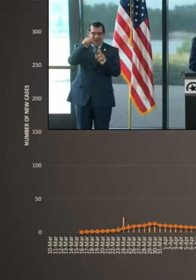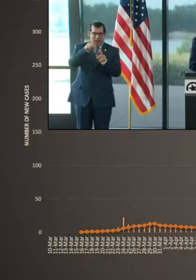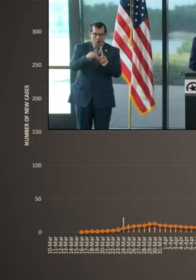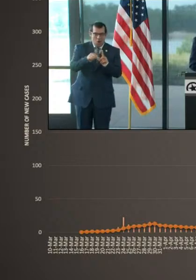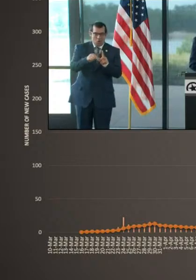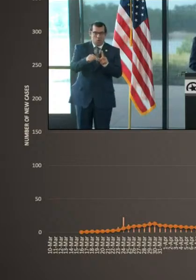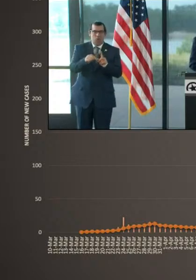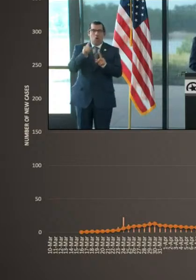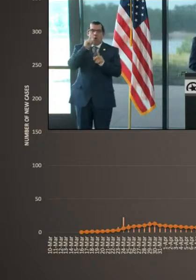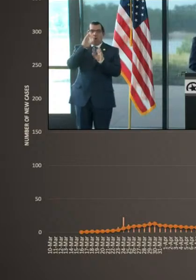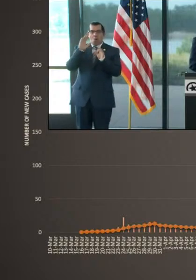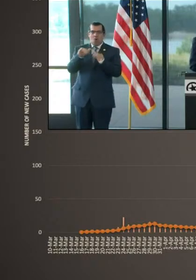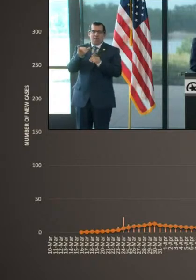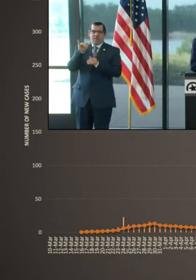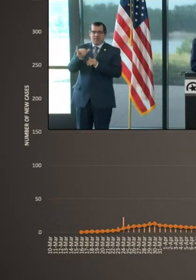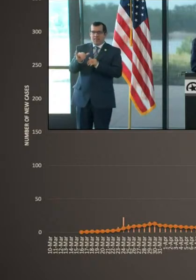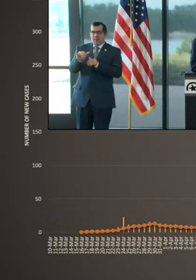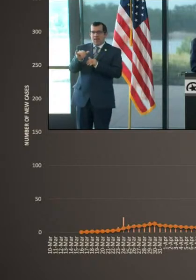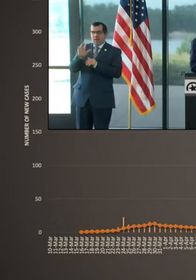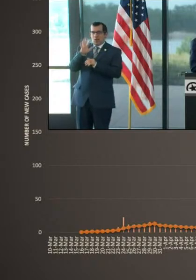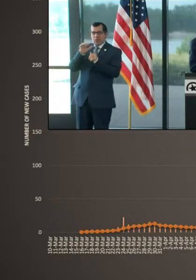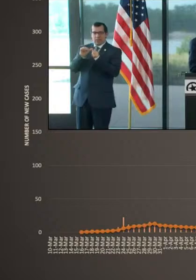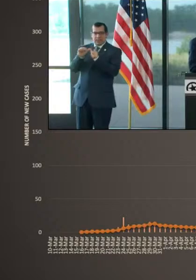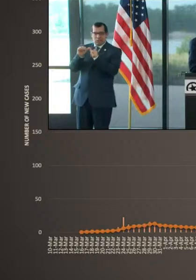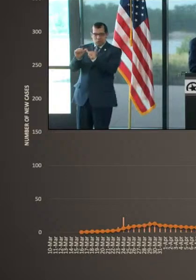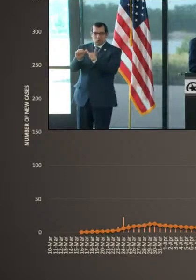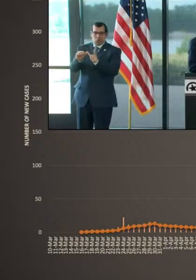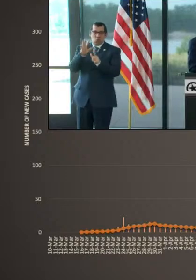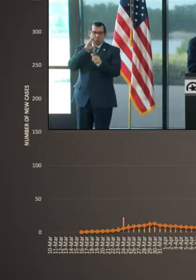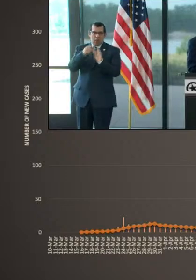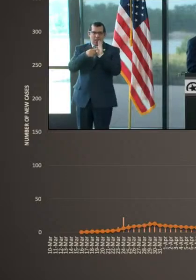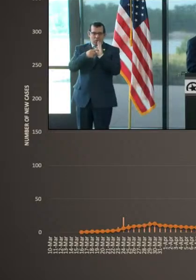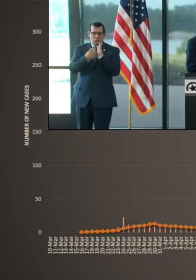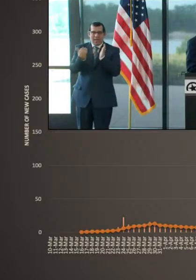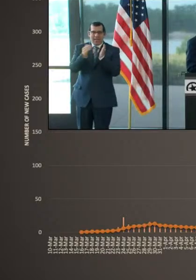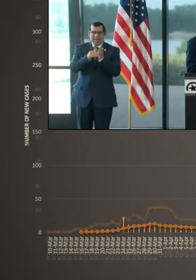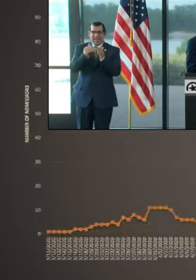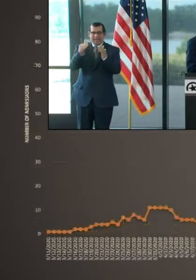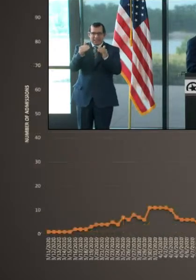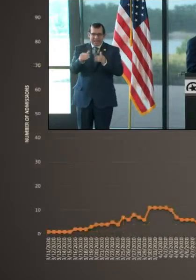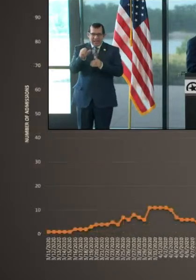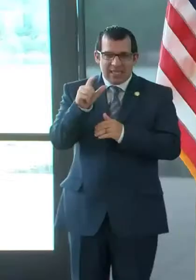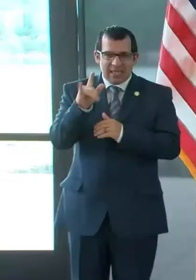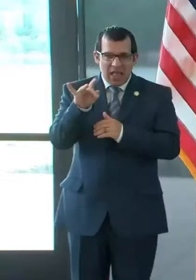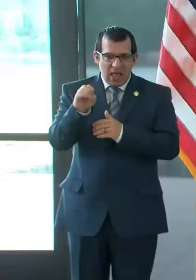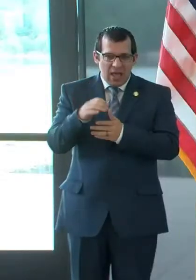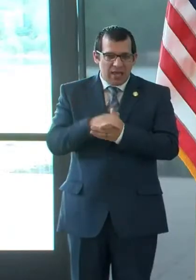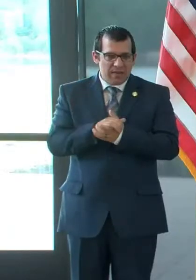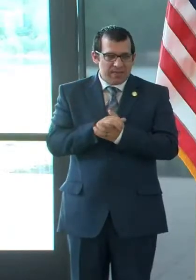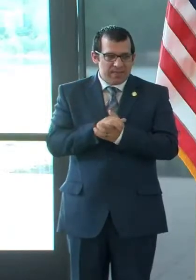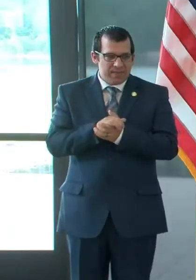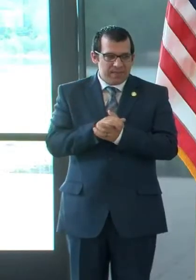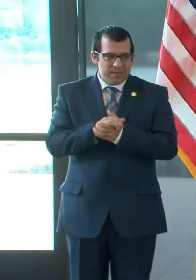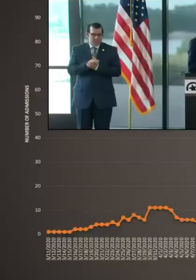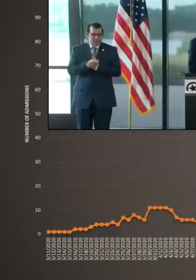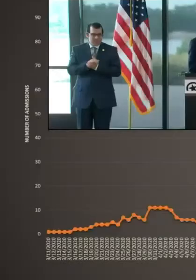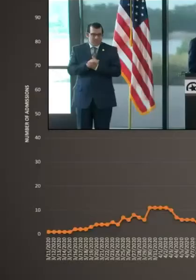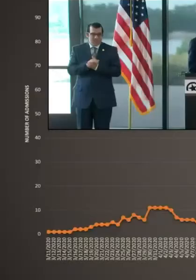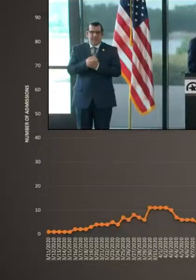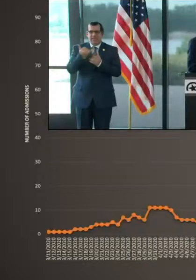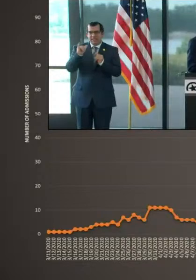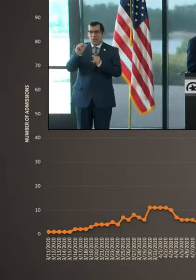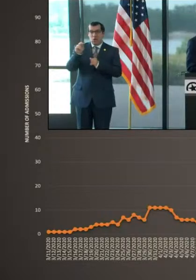so hopefully that trend will continue, and we'll illustrate it again by the next slide. We're still in the